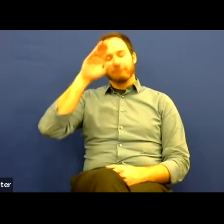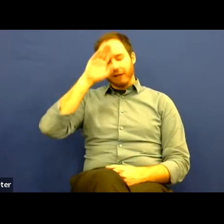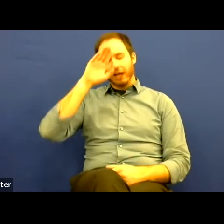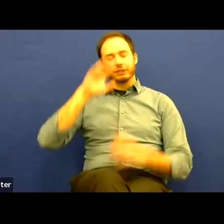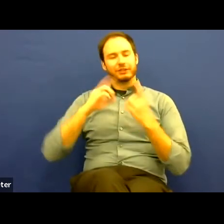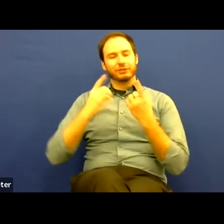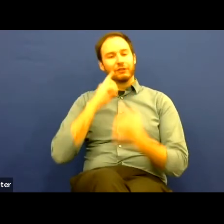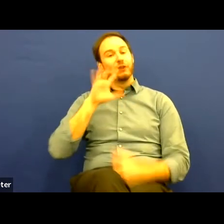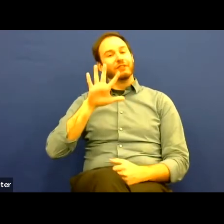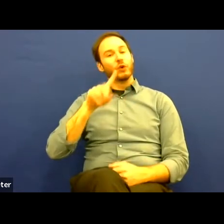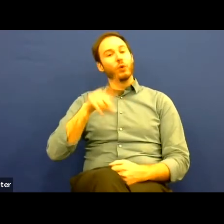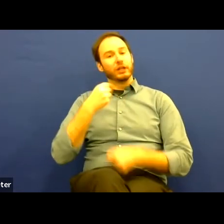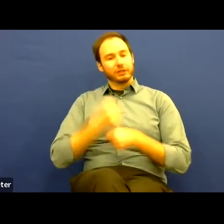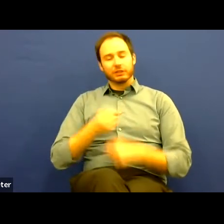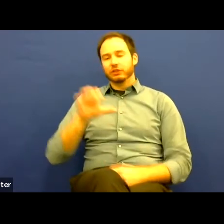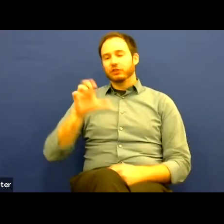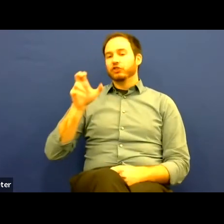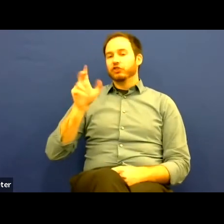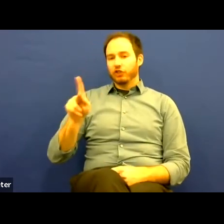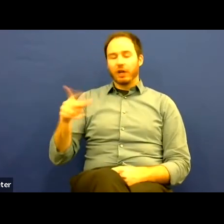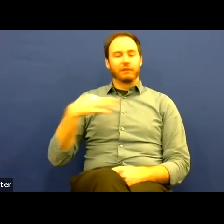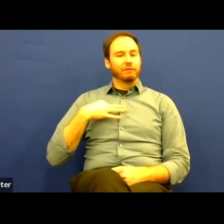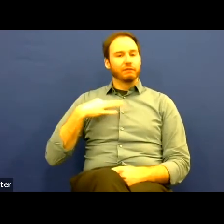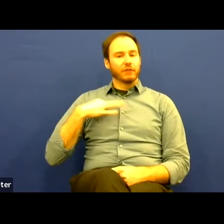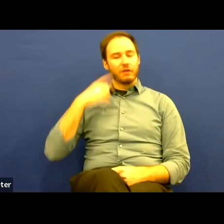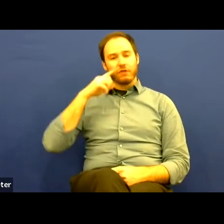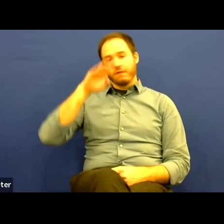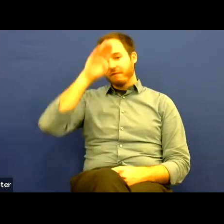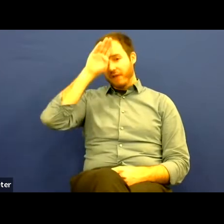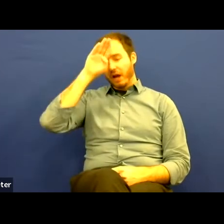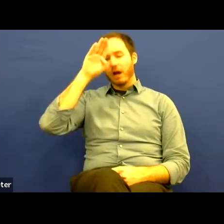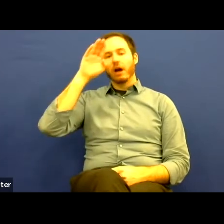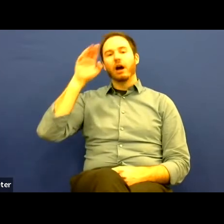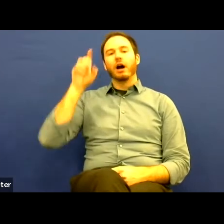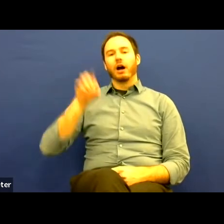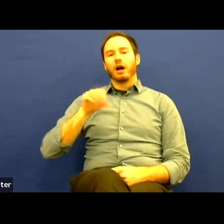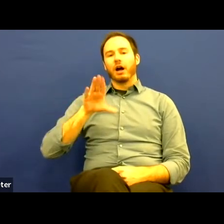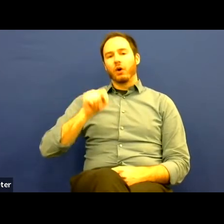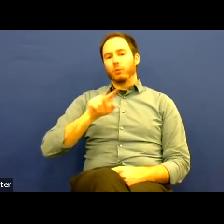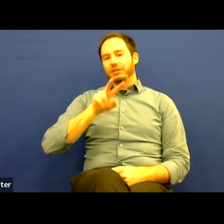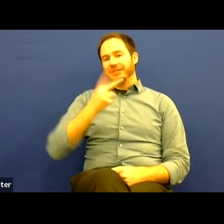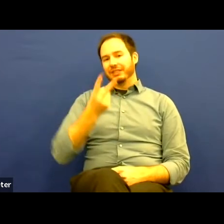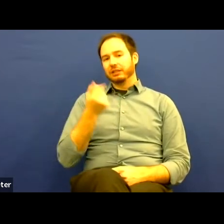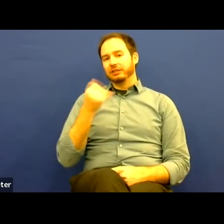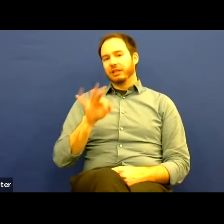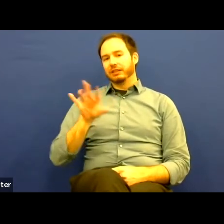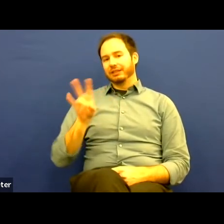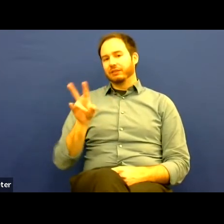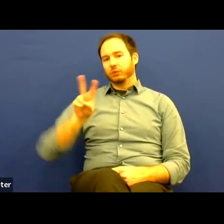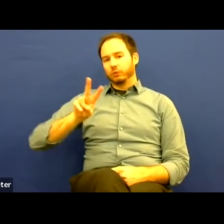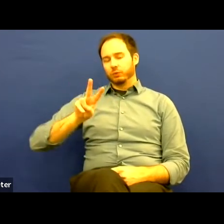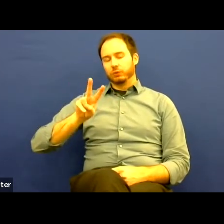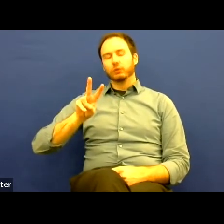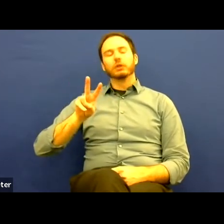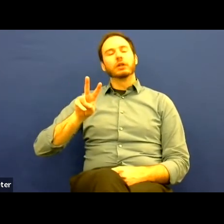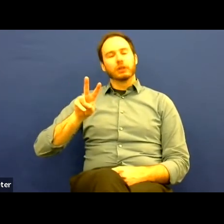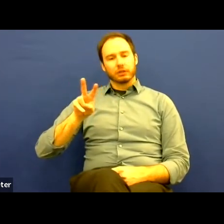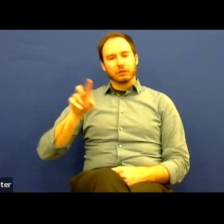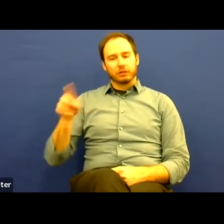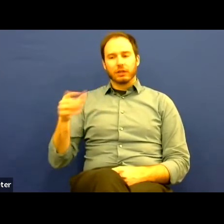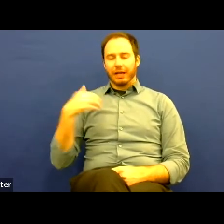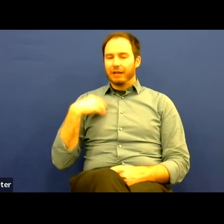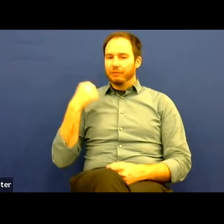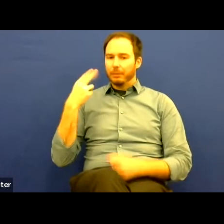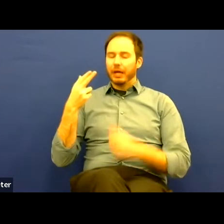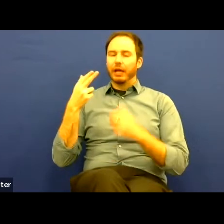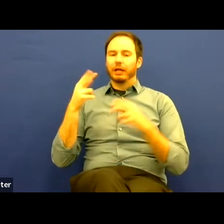years. And whereas Chuck started volunteering for the fire district on October 2nd, 1972, and has held many